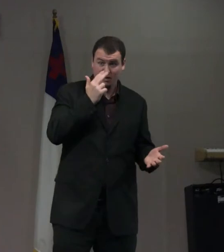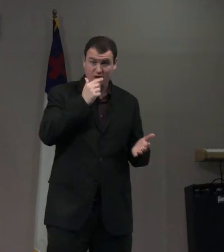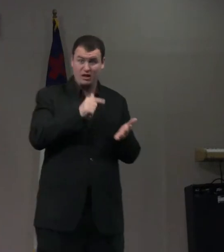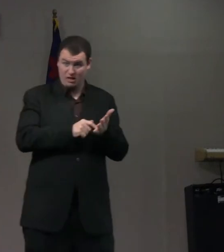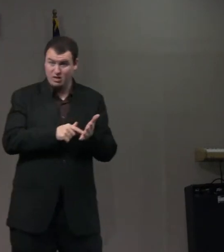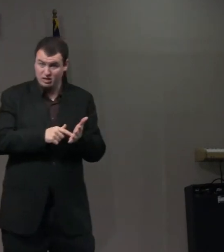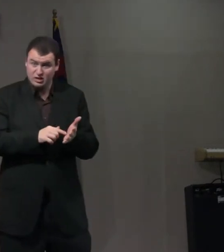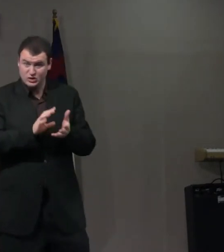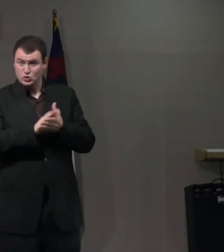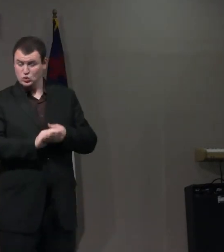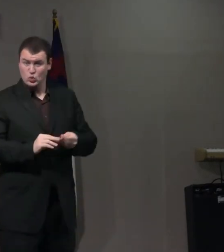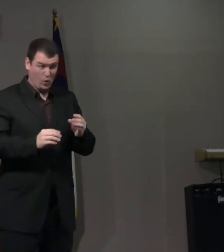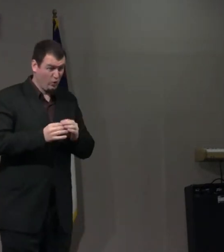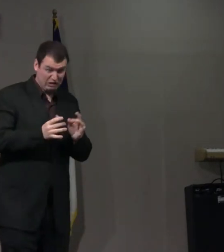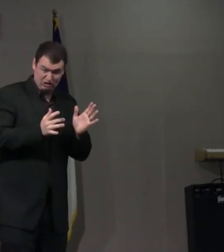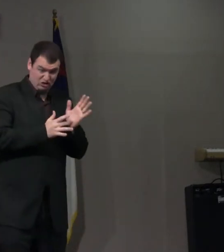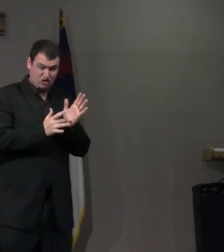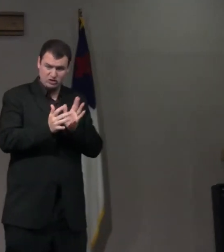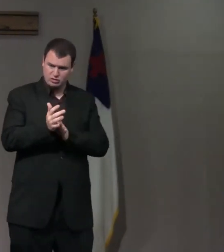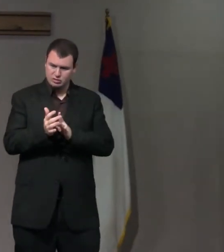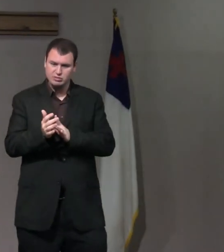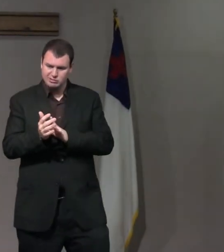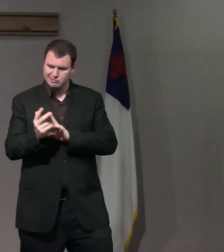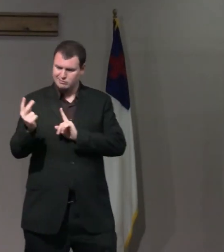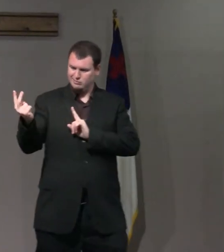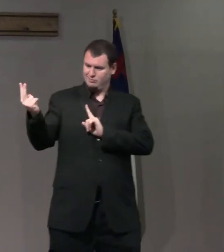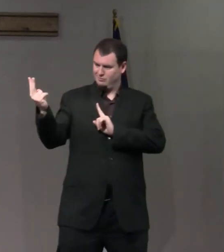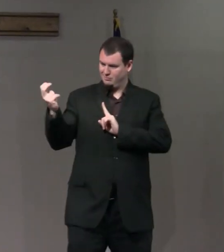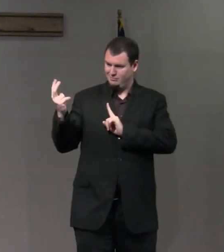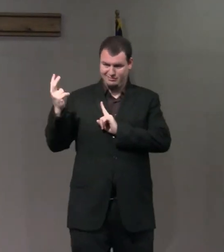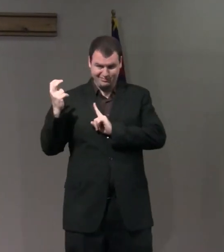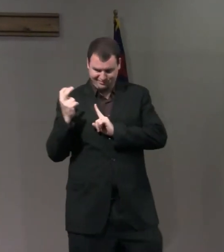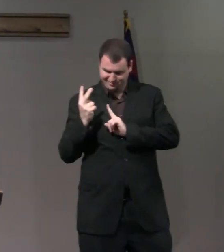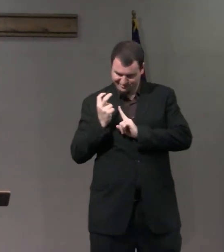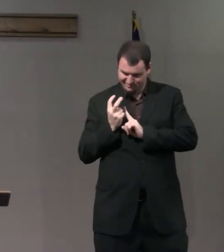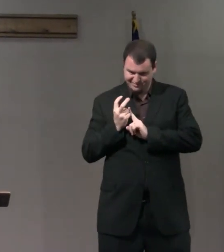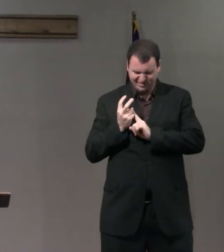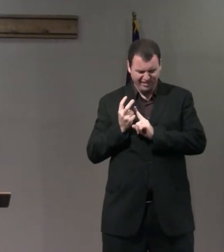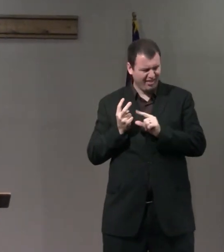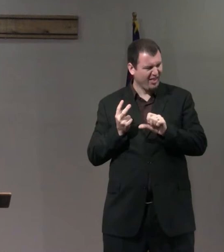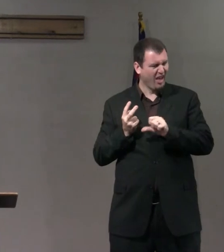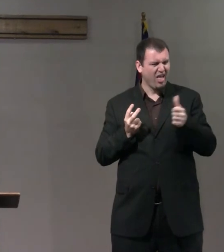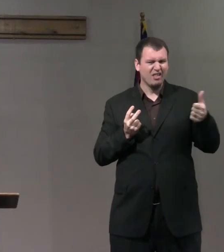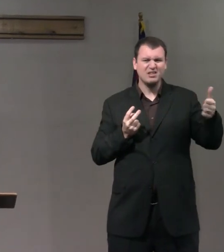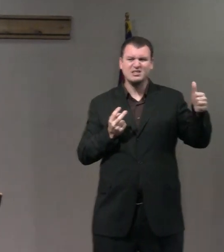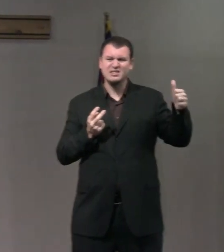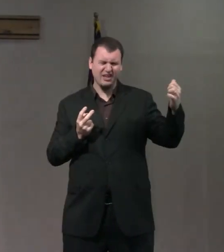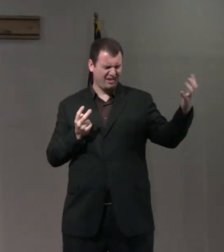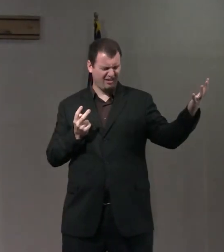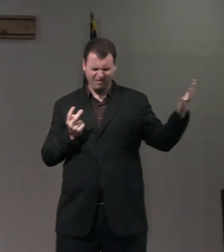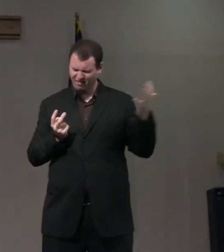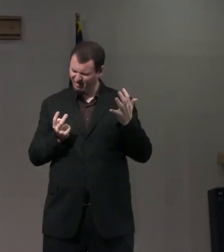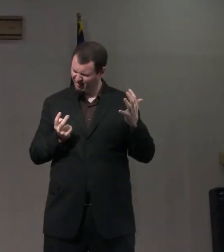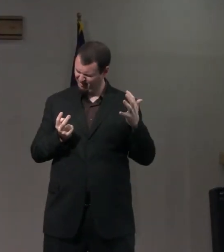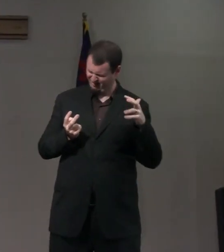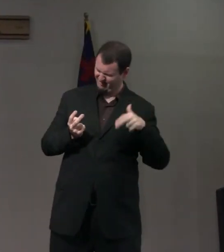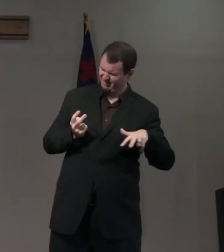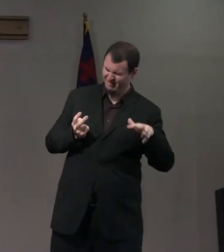are different. So, Jesus, as these two disciples came to him, the other 10